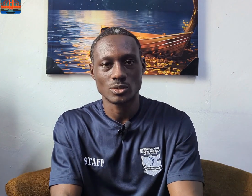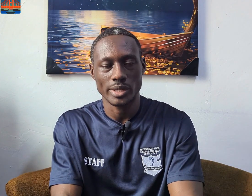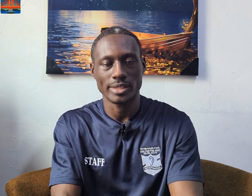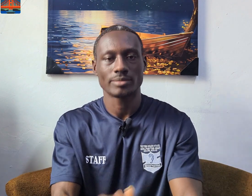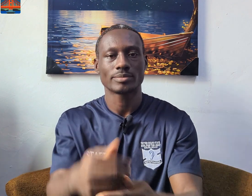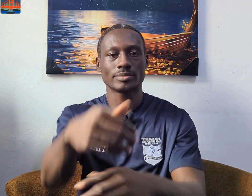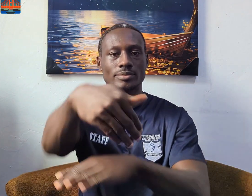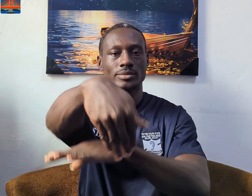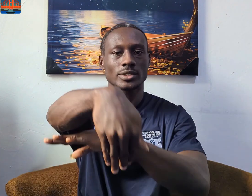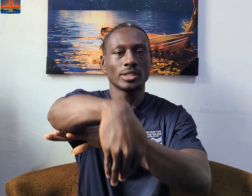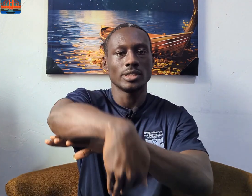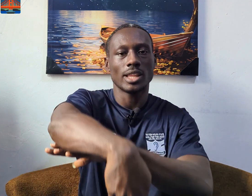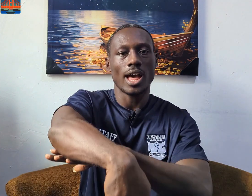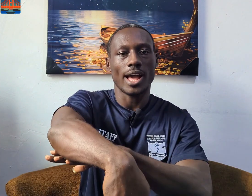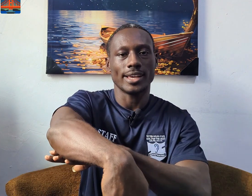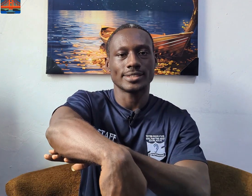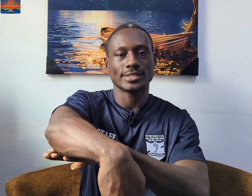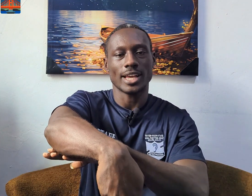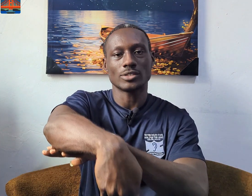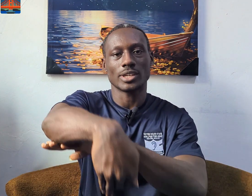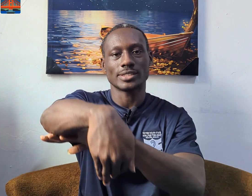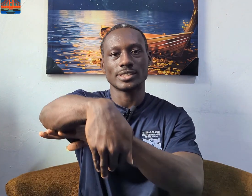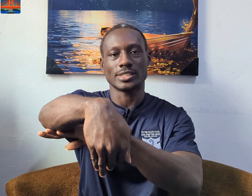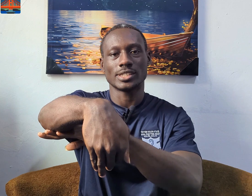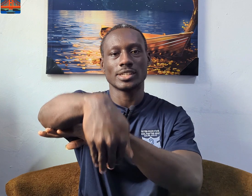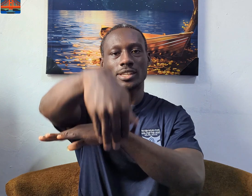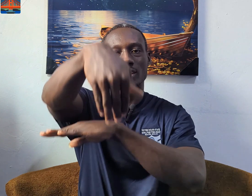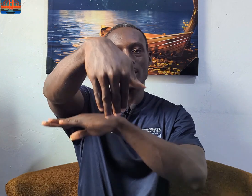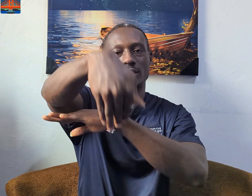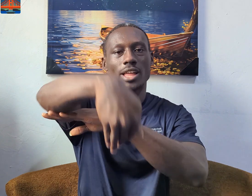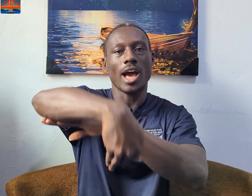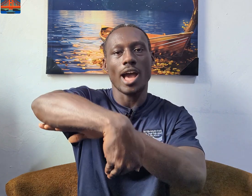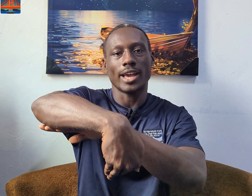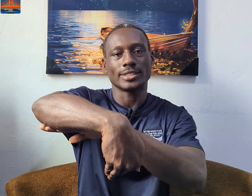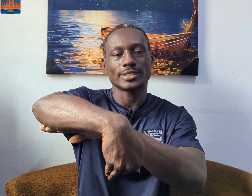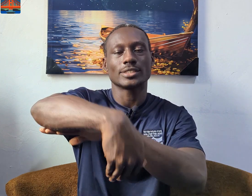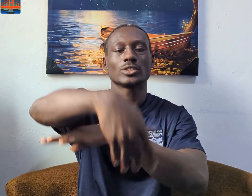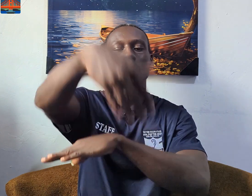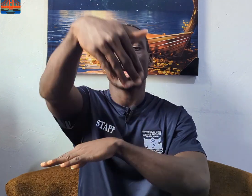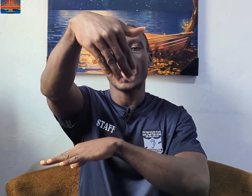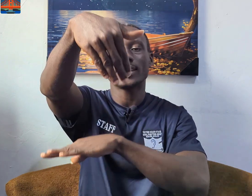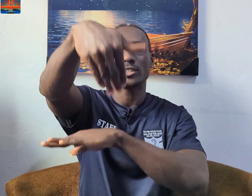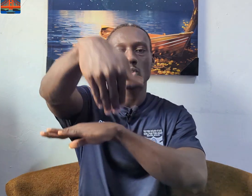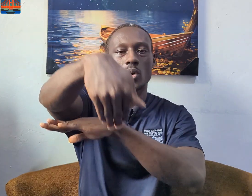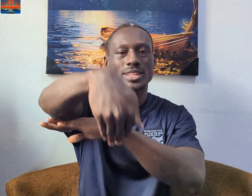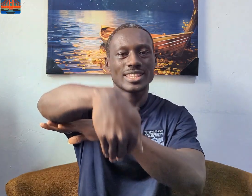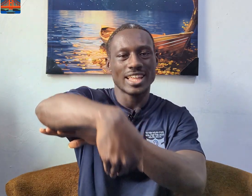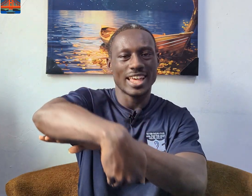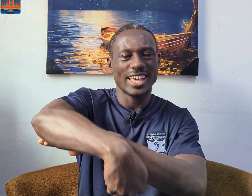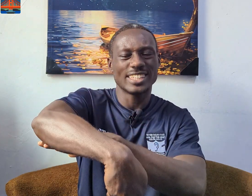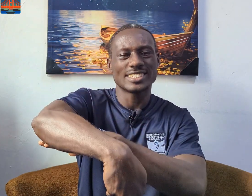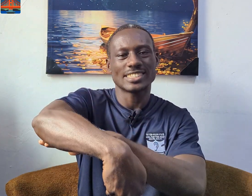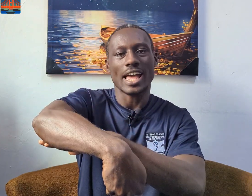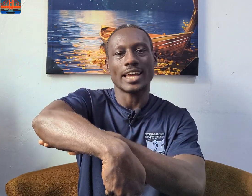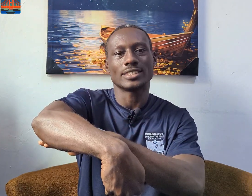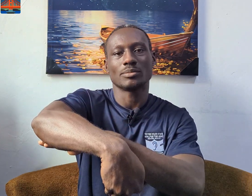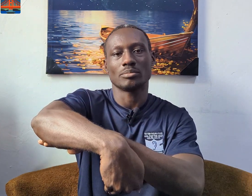way. Night, as you can see, night. So the hand is going inside